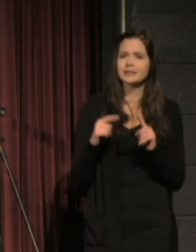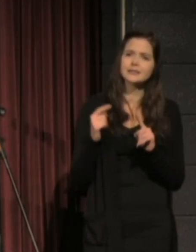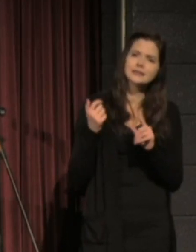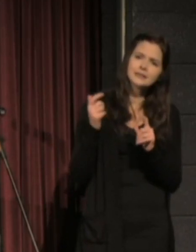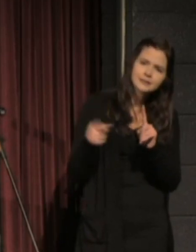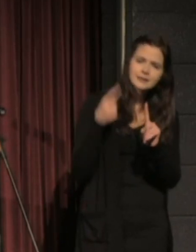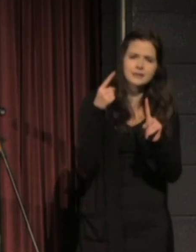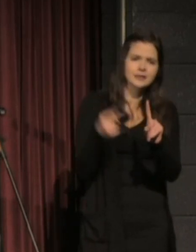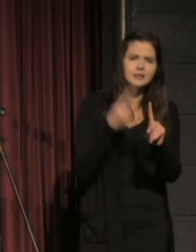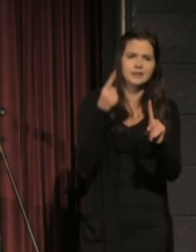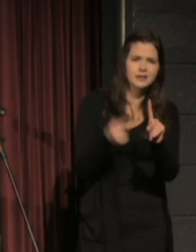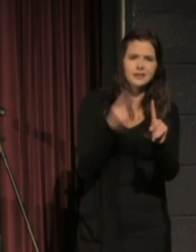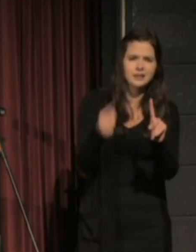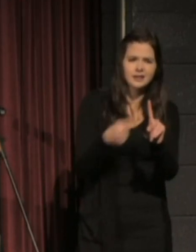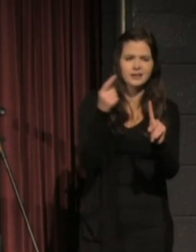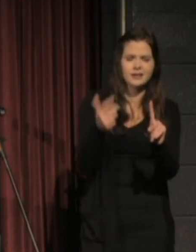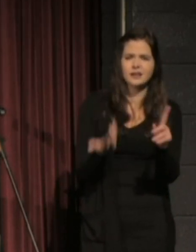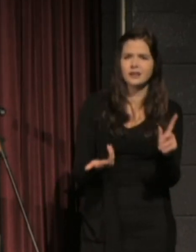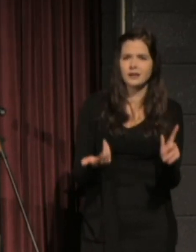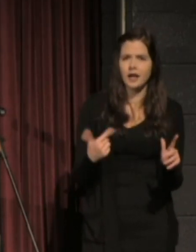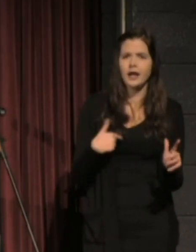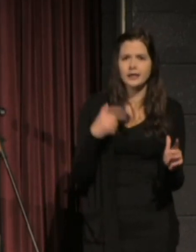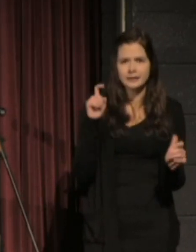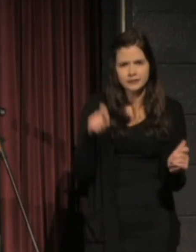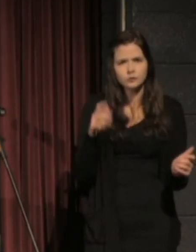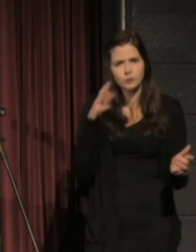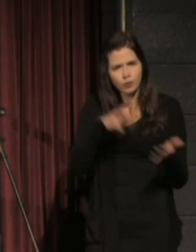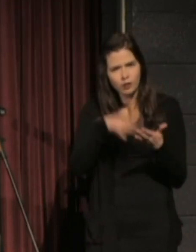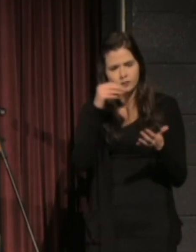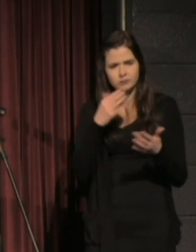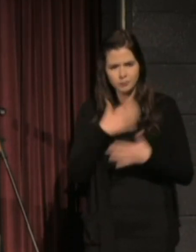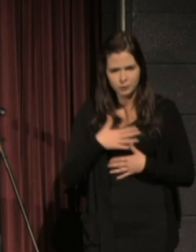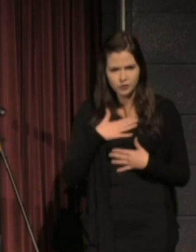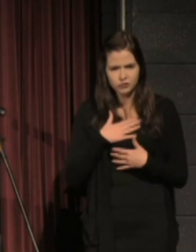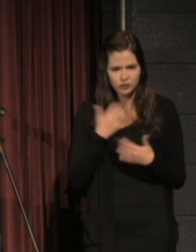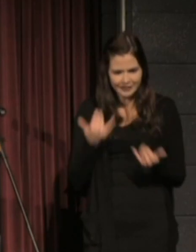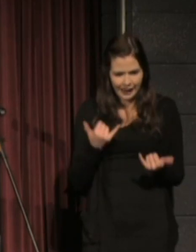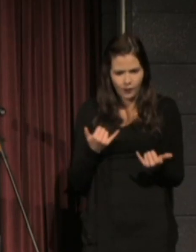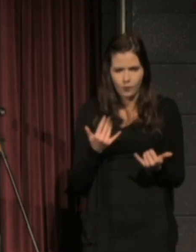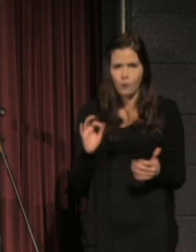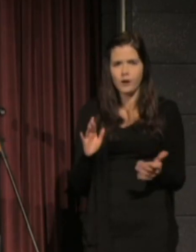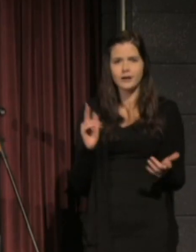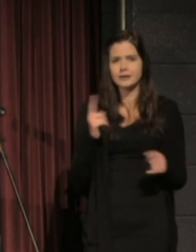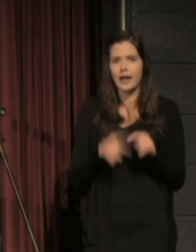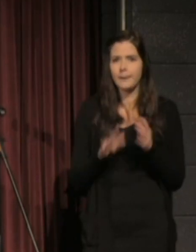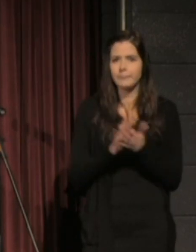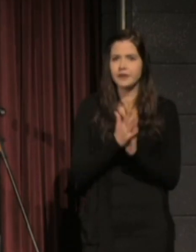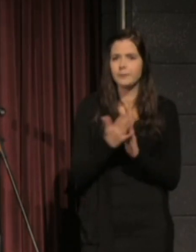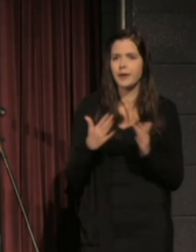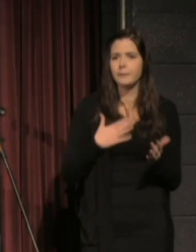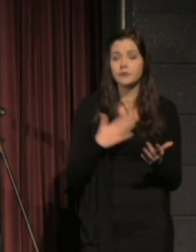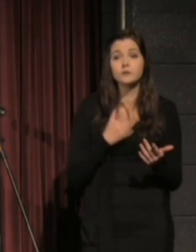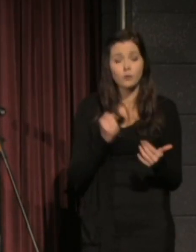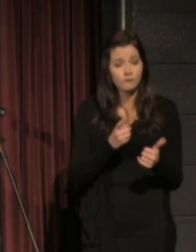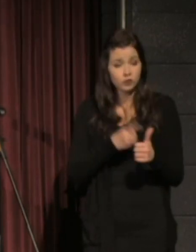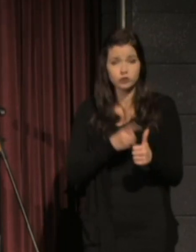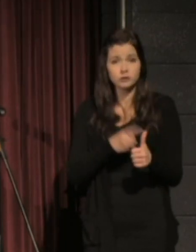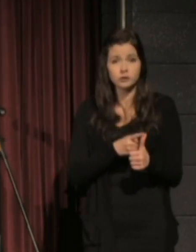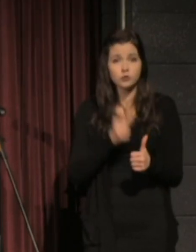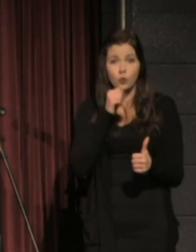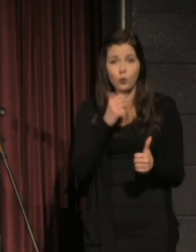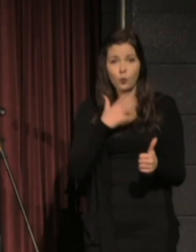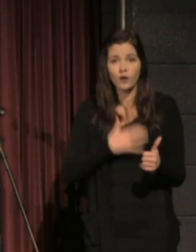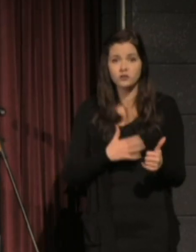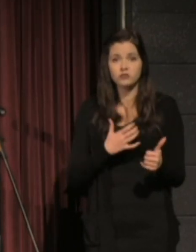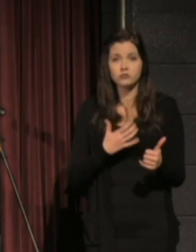carrot. I needed to learn to appreciate where I was, or I would never be happy. So the first lesson is this. Don't wish away